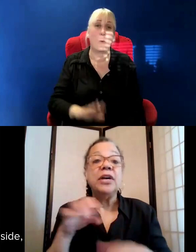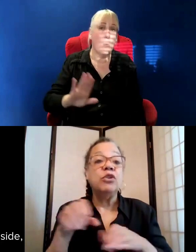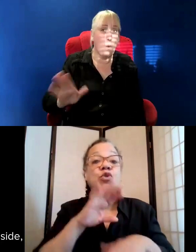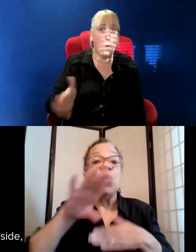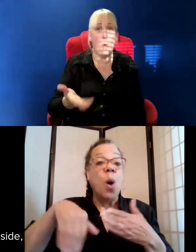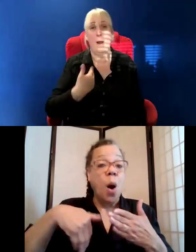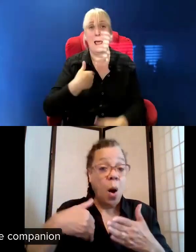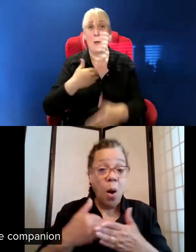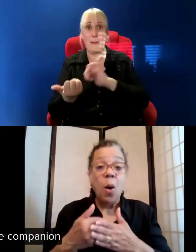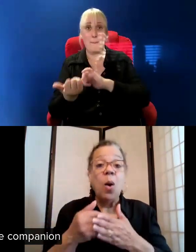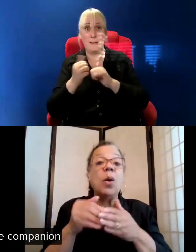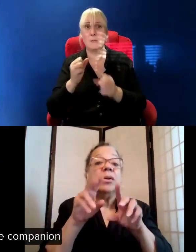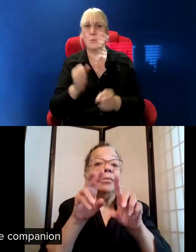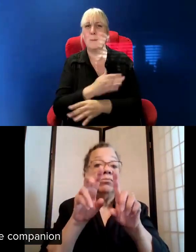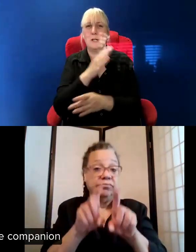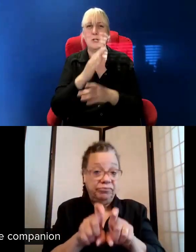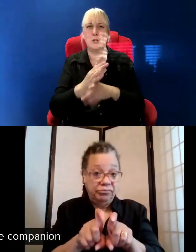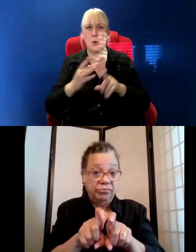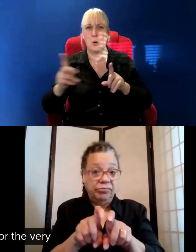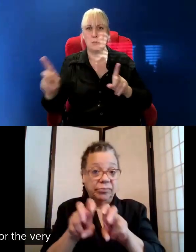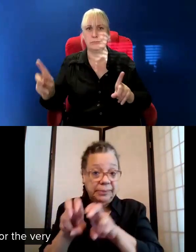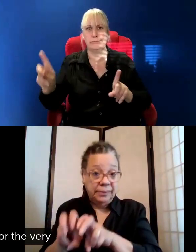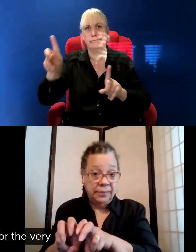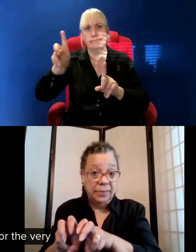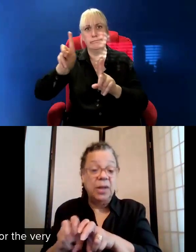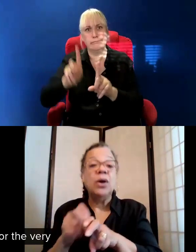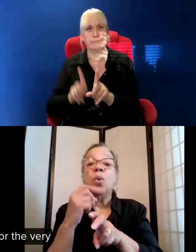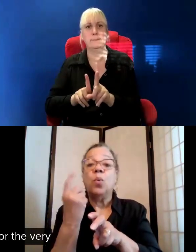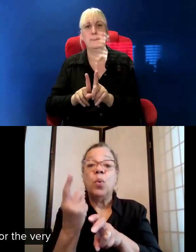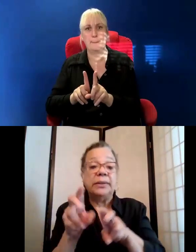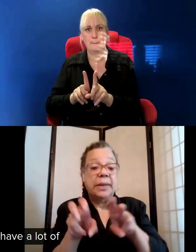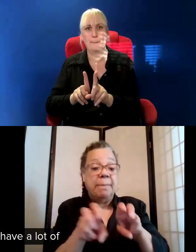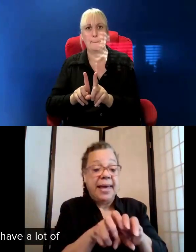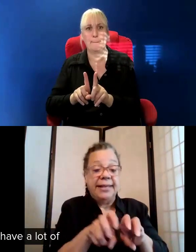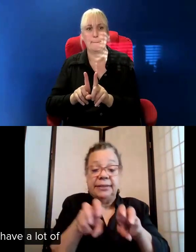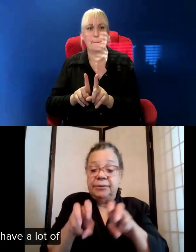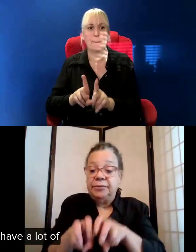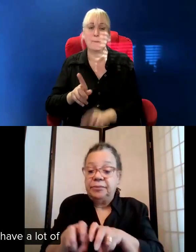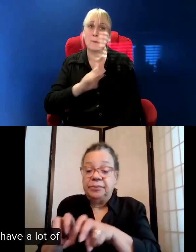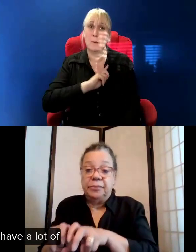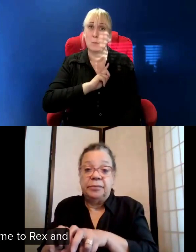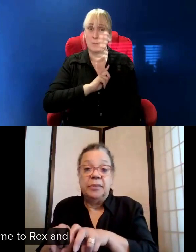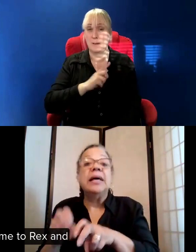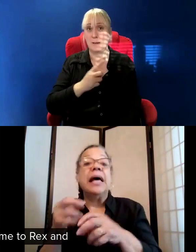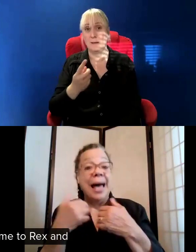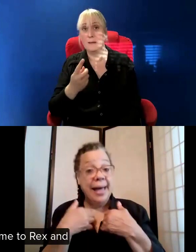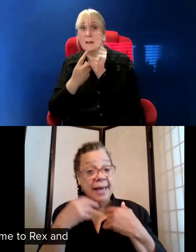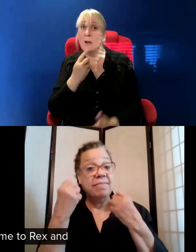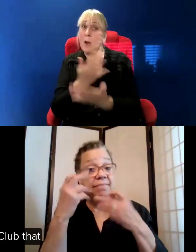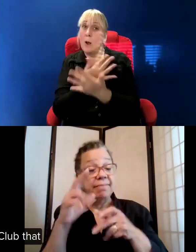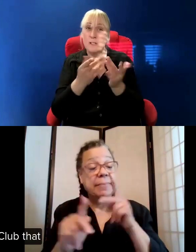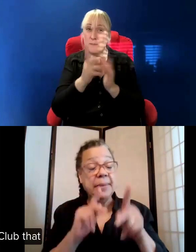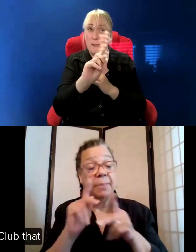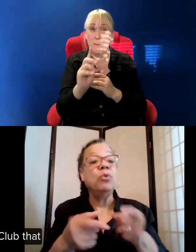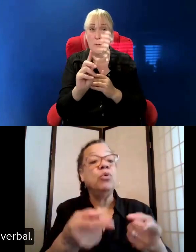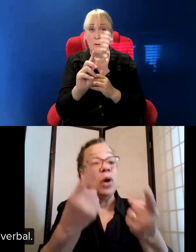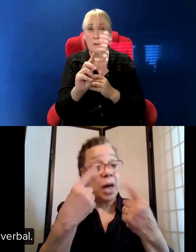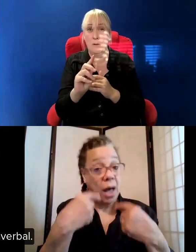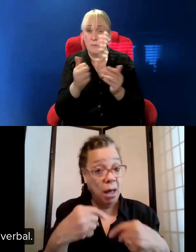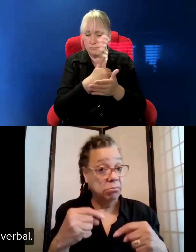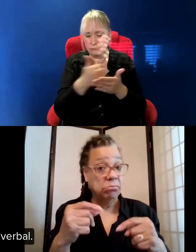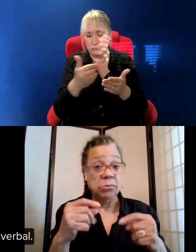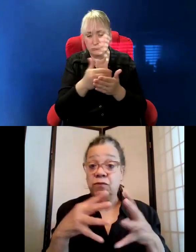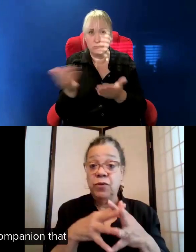companions alongside. So there's one companion alongside, for the very reason that I have a lot of people that come to Wrexham Football Club that